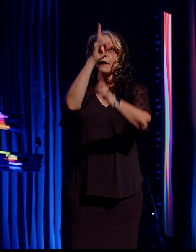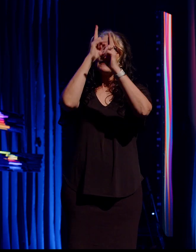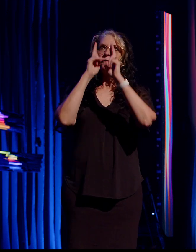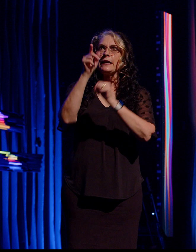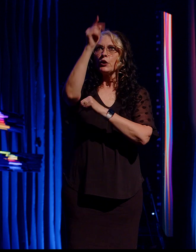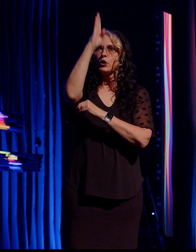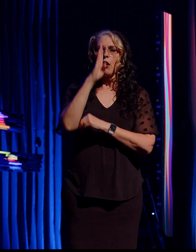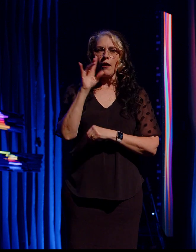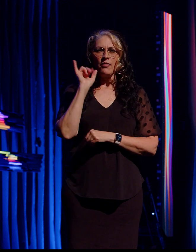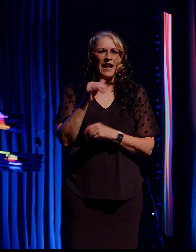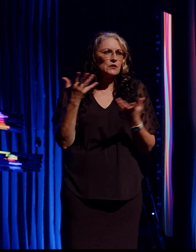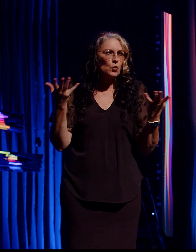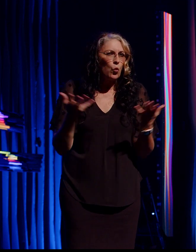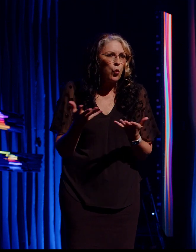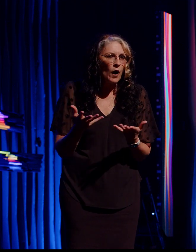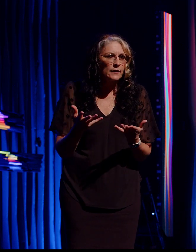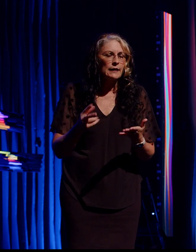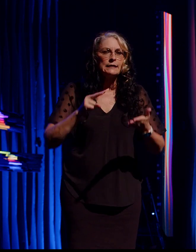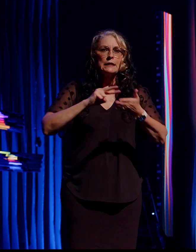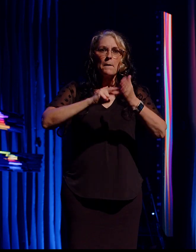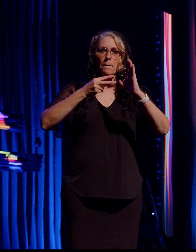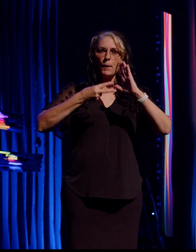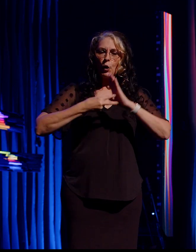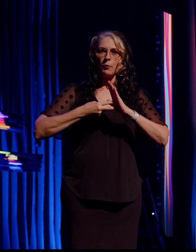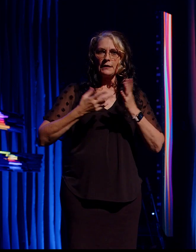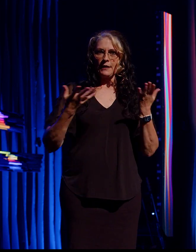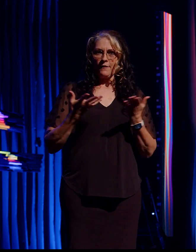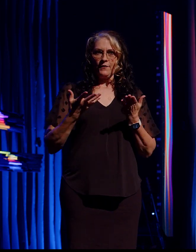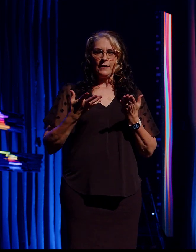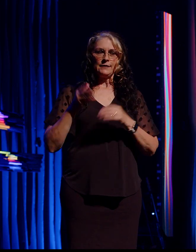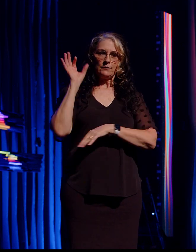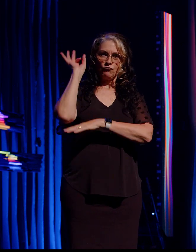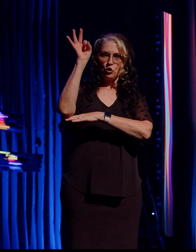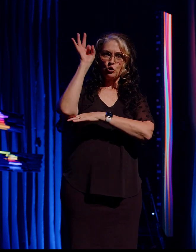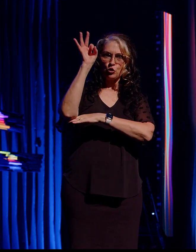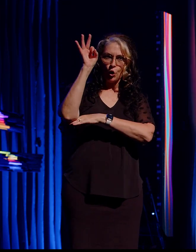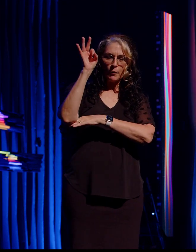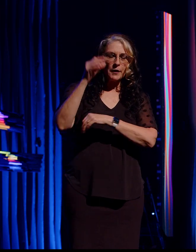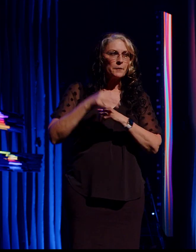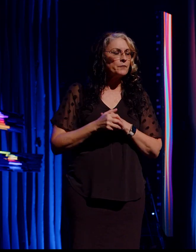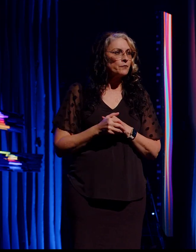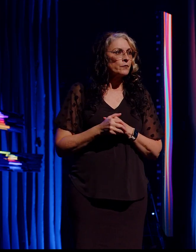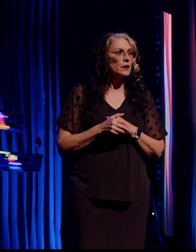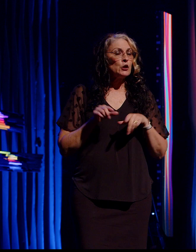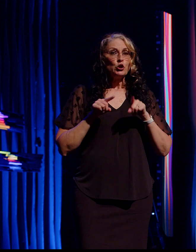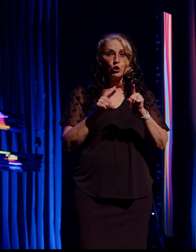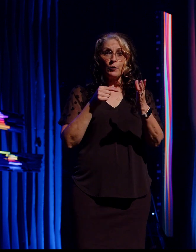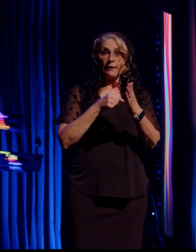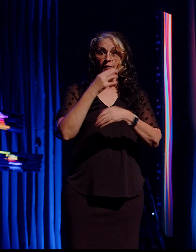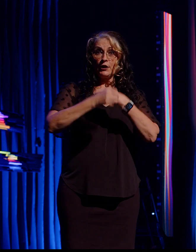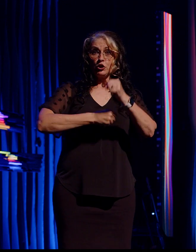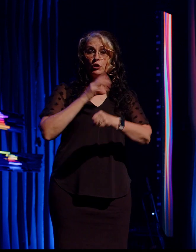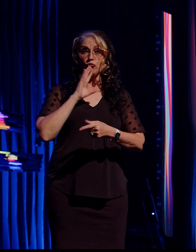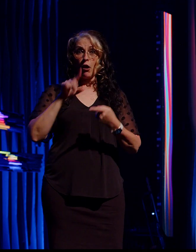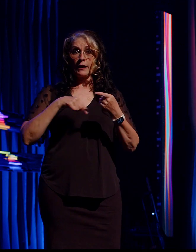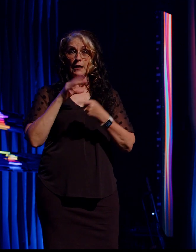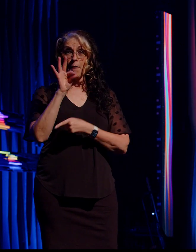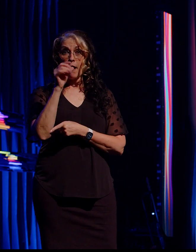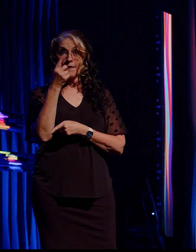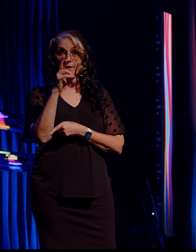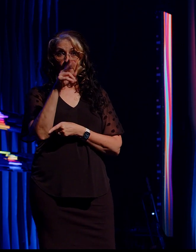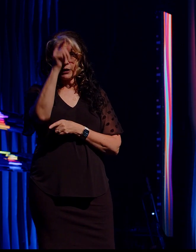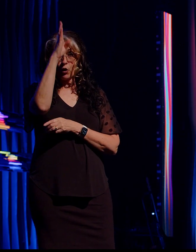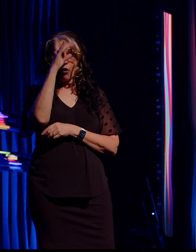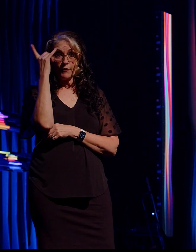what that is, that's the purpose of this sermon. You know, even throughout this year of talking about fearing God